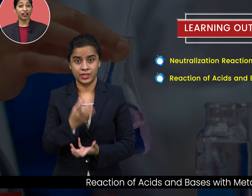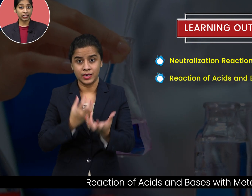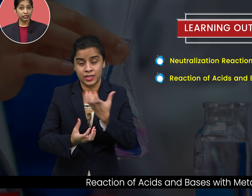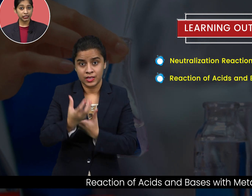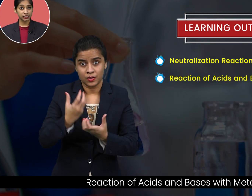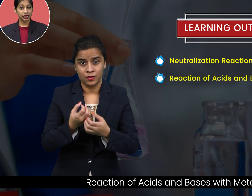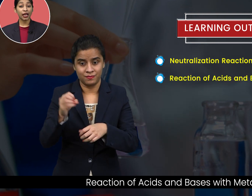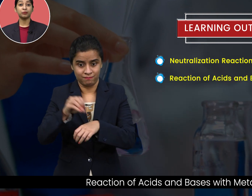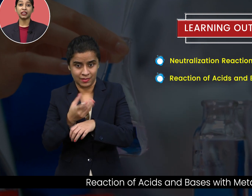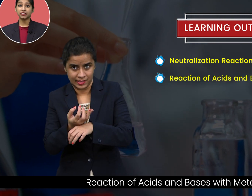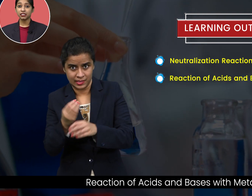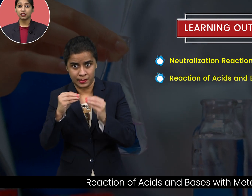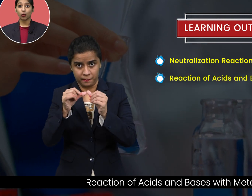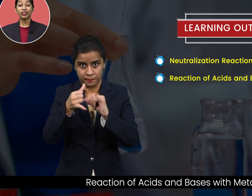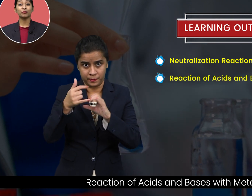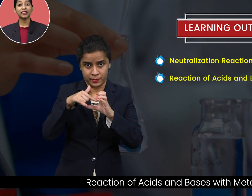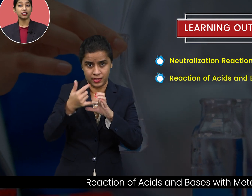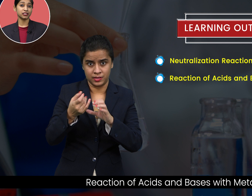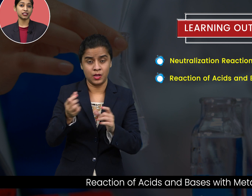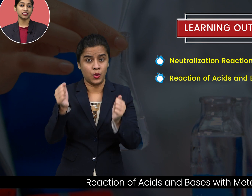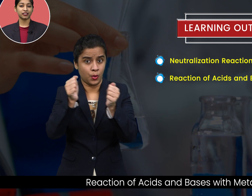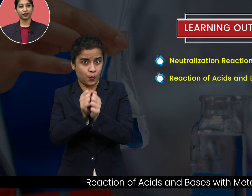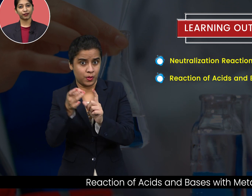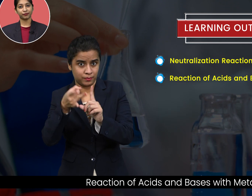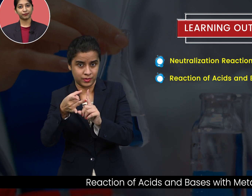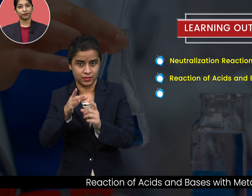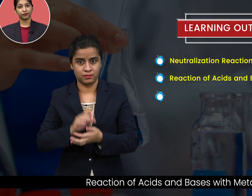reaction of acids and bases with metals,